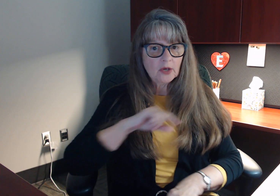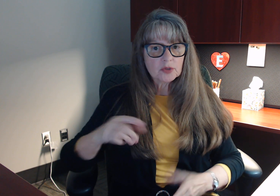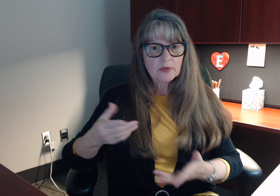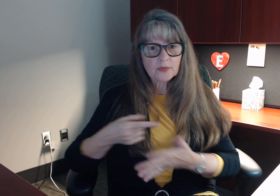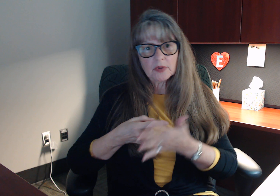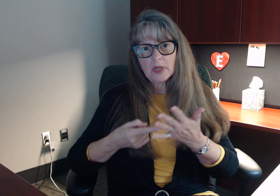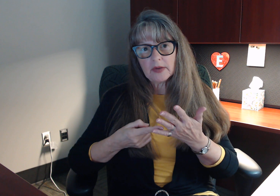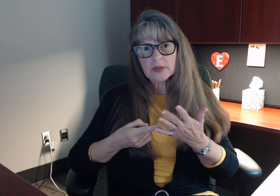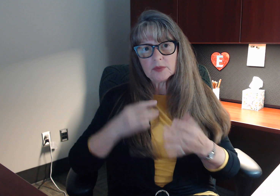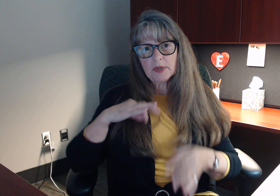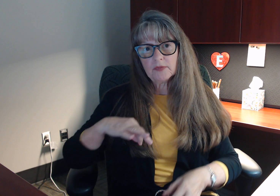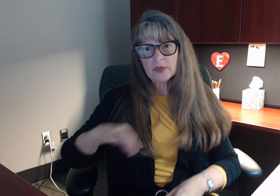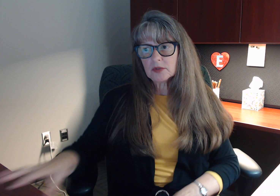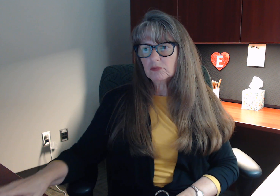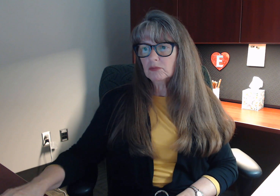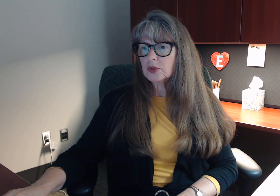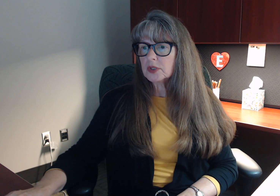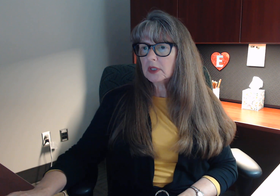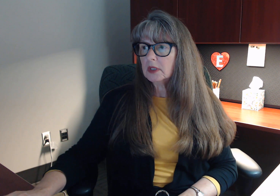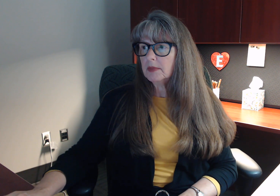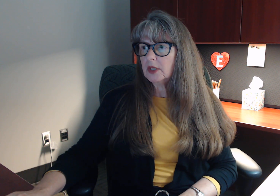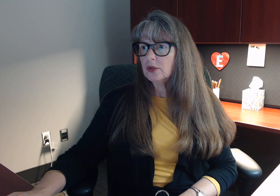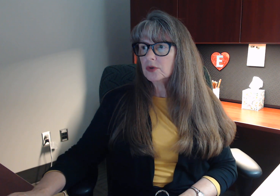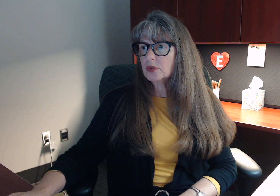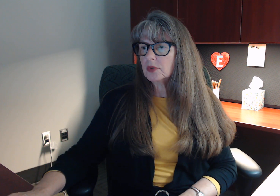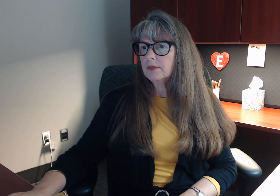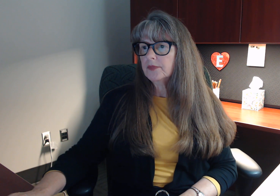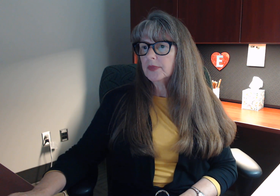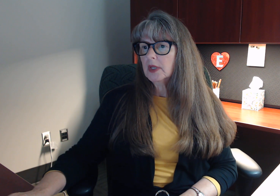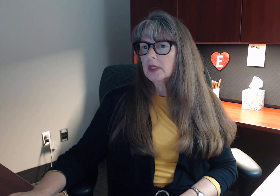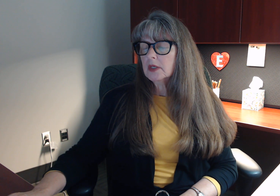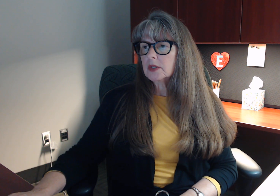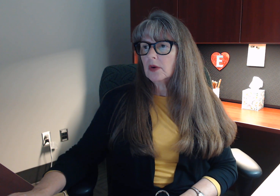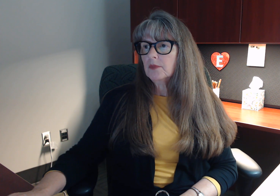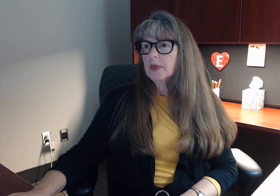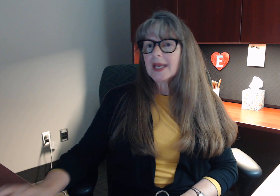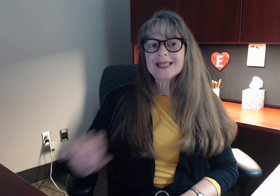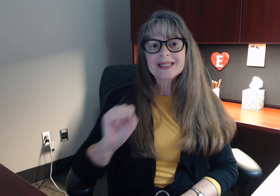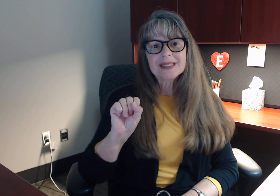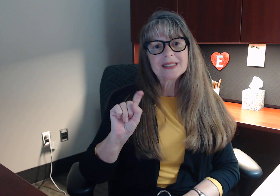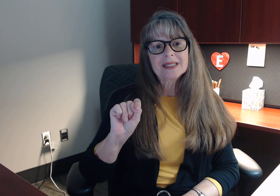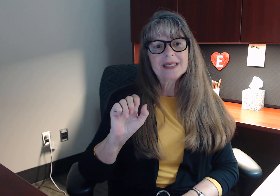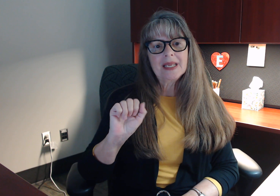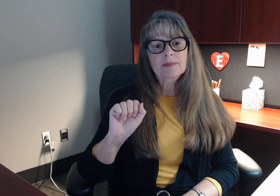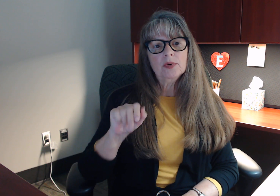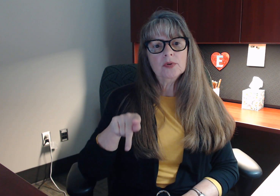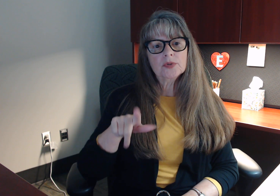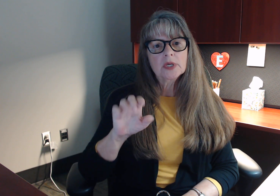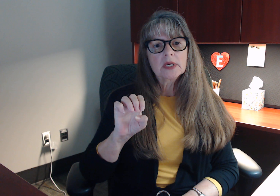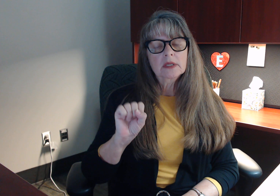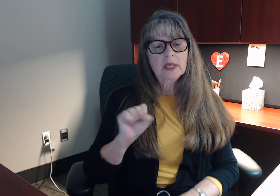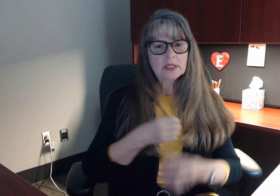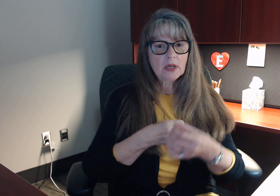eligible for a lot of these benefits, which is a little bit unusual. So Staples, that's an